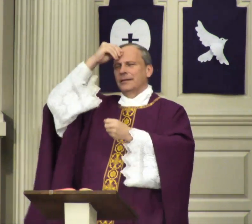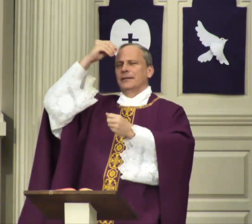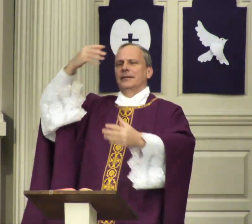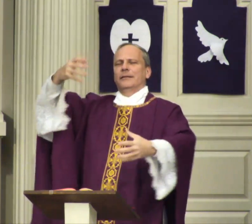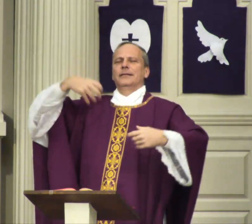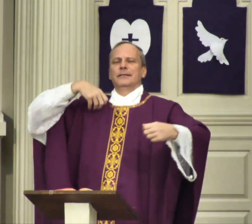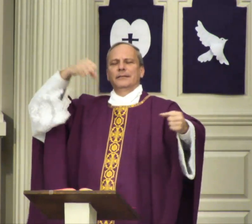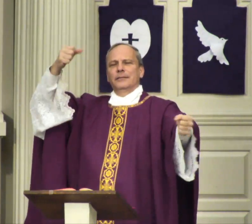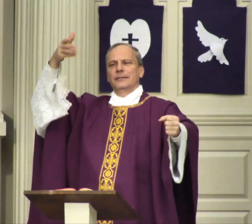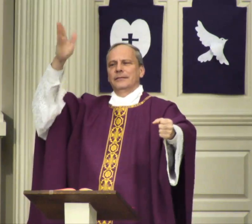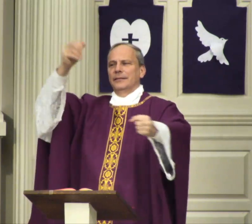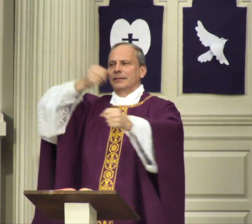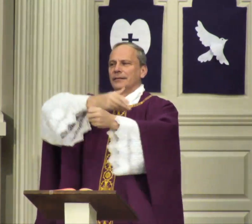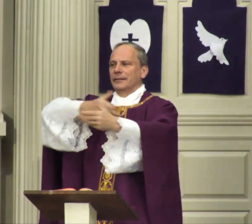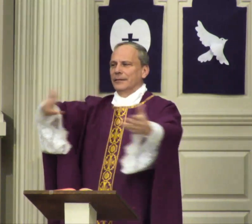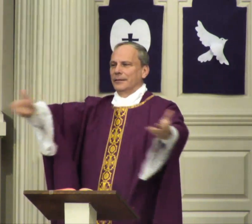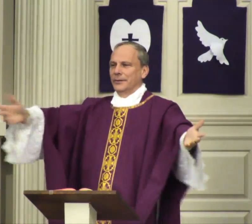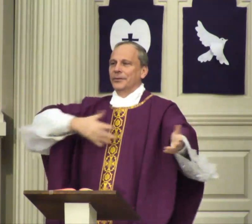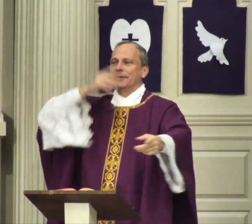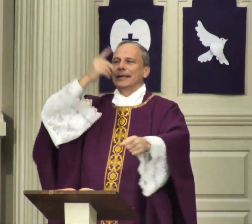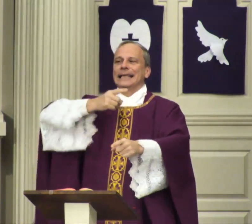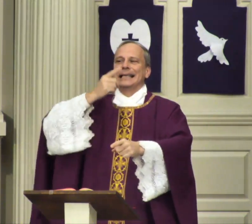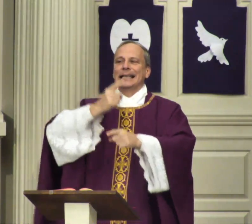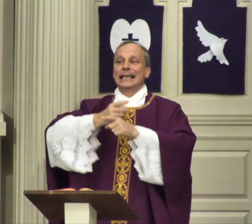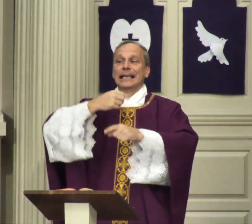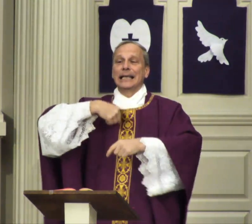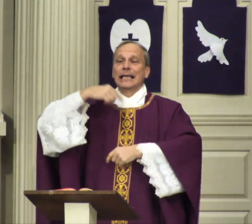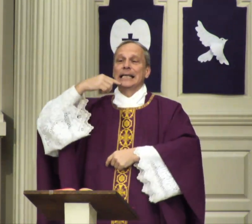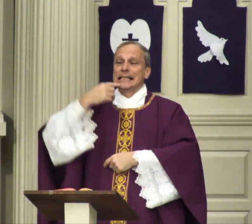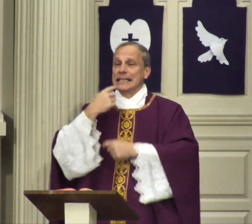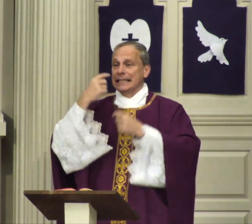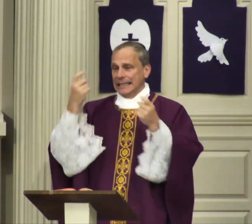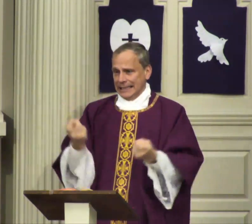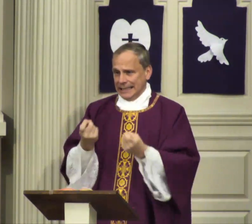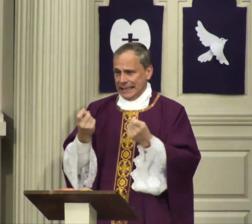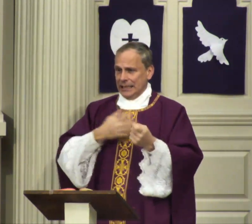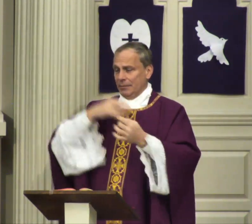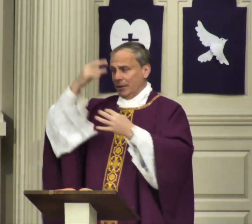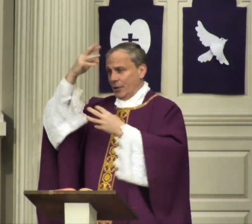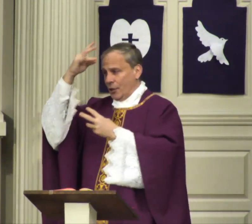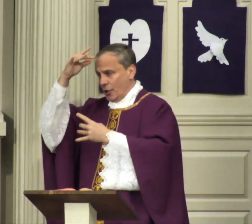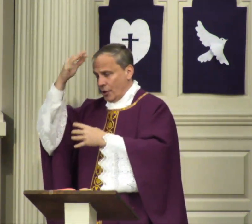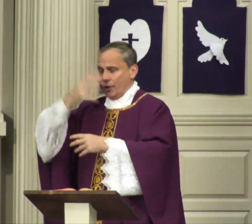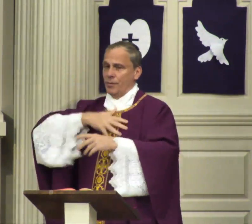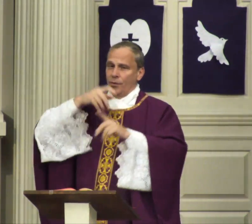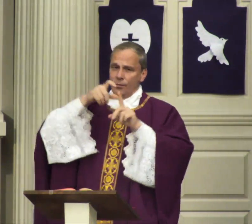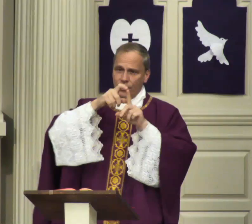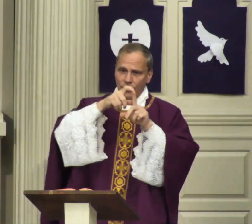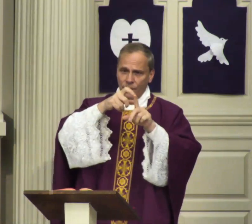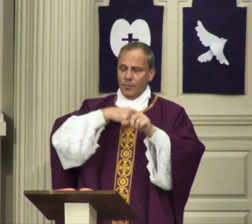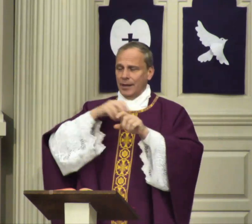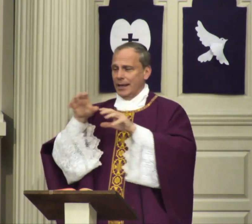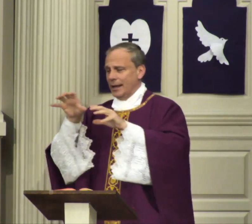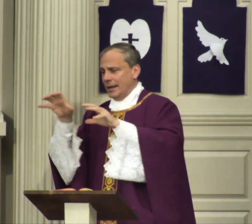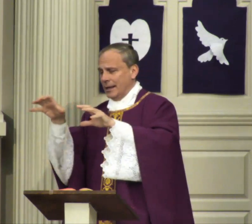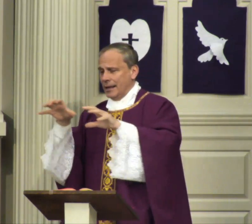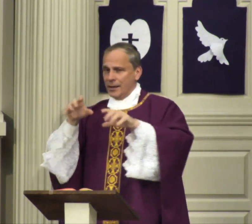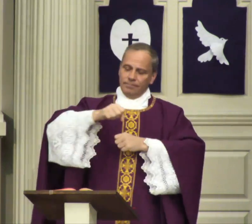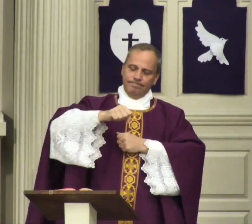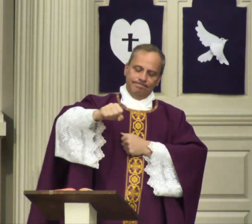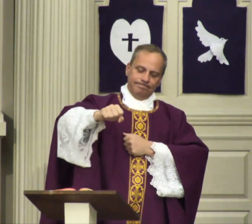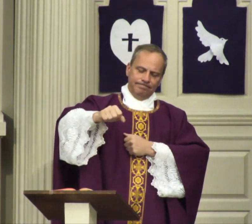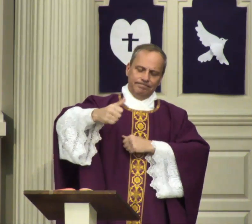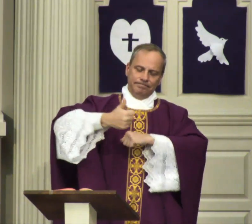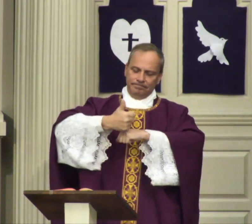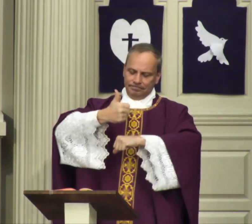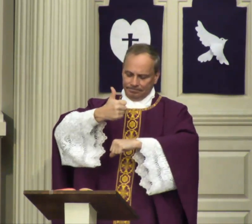I confess to Almighty God and to you, my brothers and sisters, that I have greatly sinned in my thoughts and in my words, in what